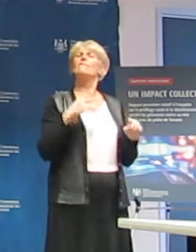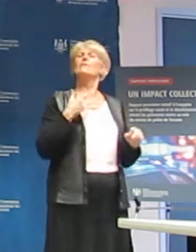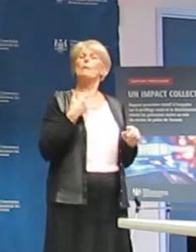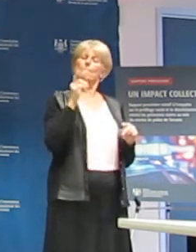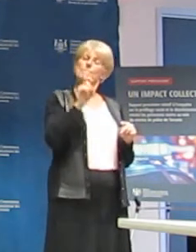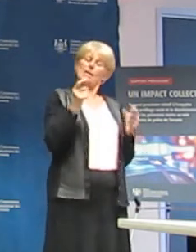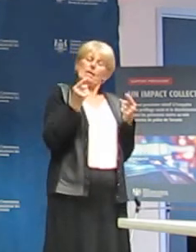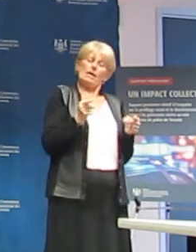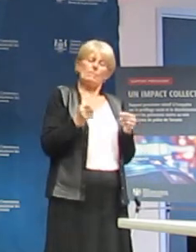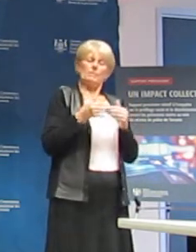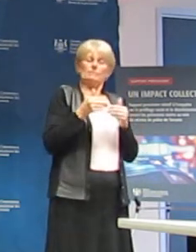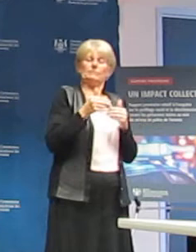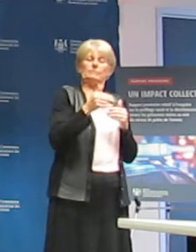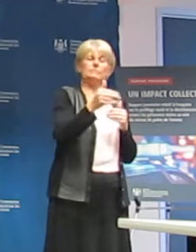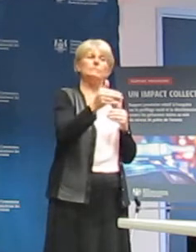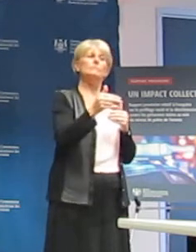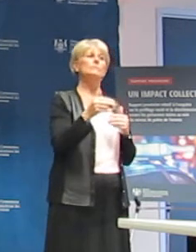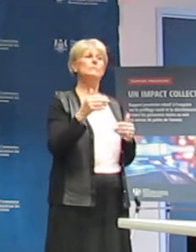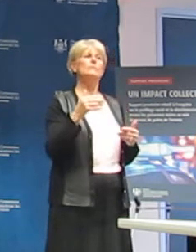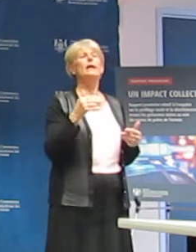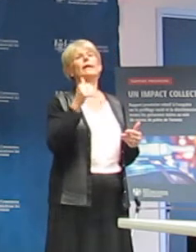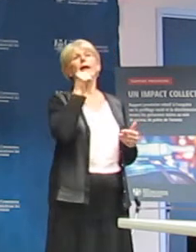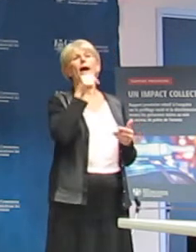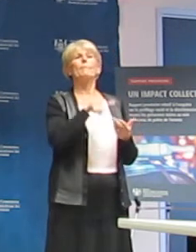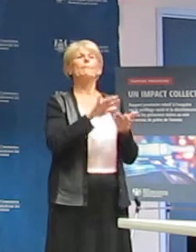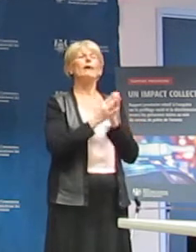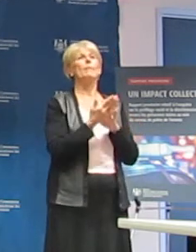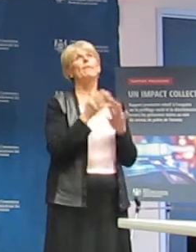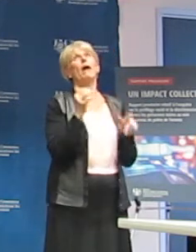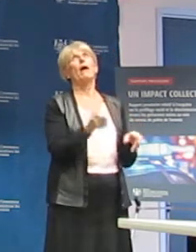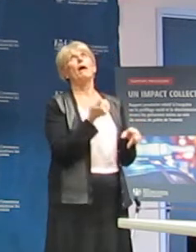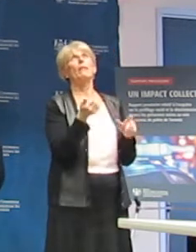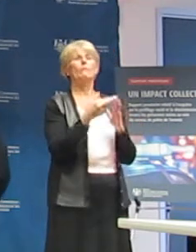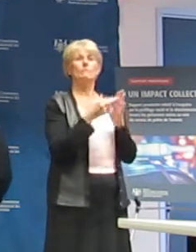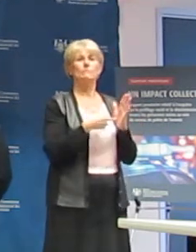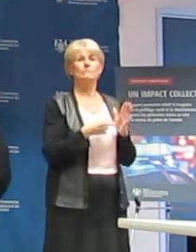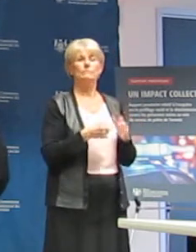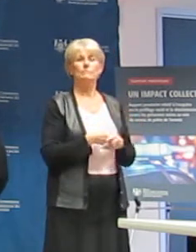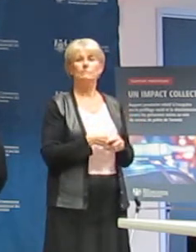happen going forward for this to be not just another report?